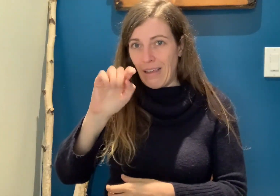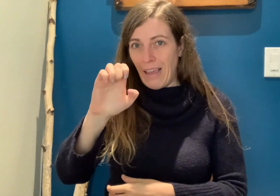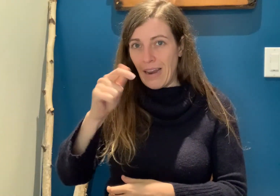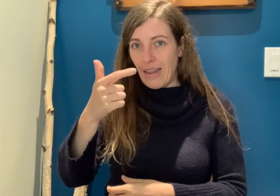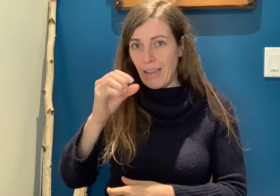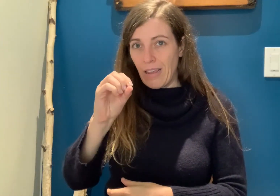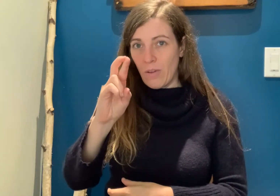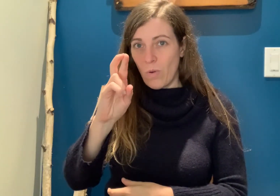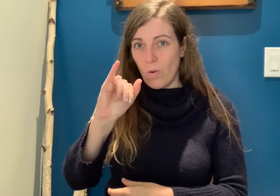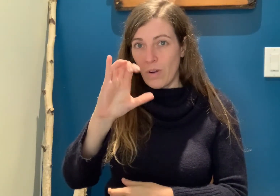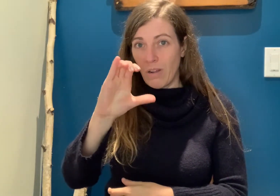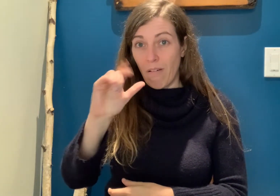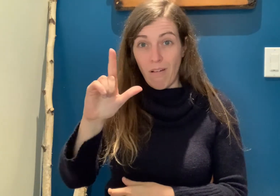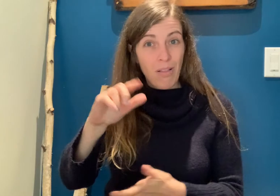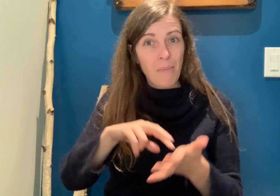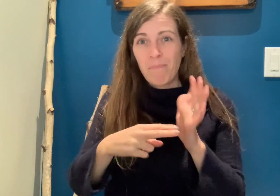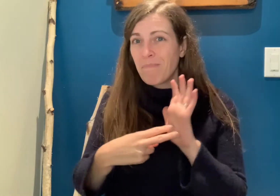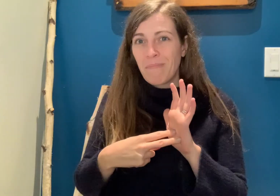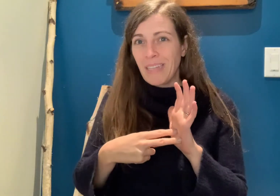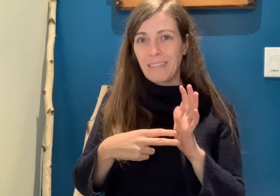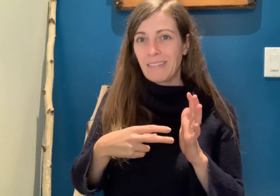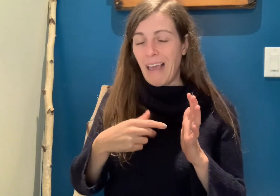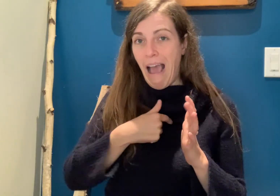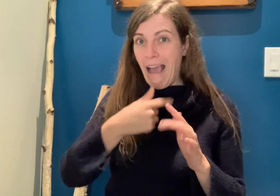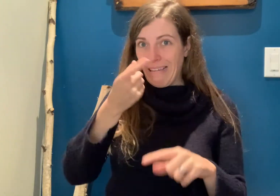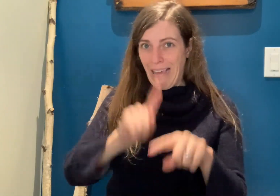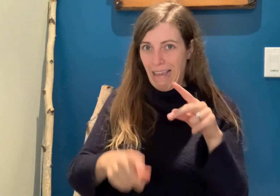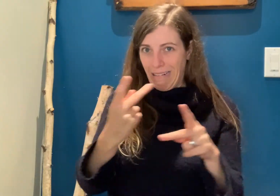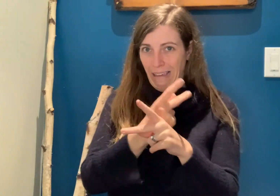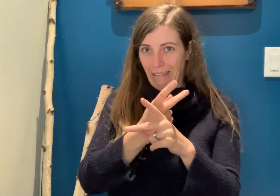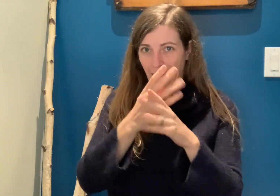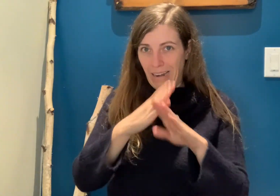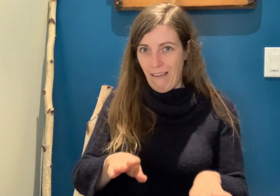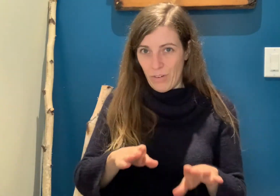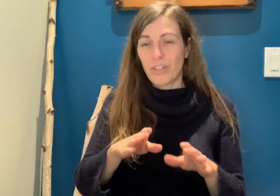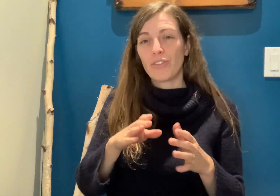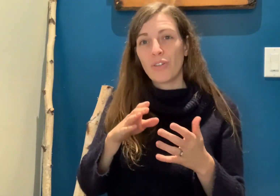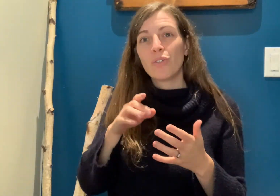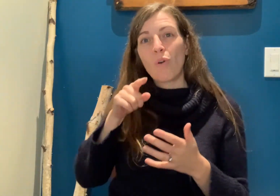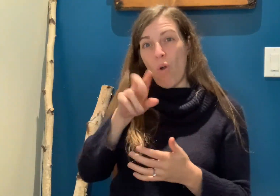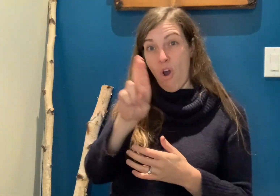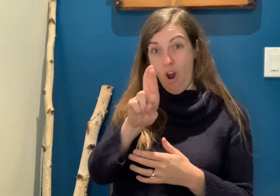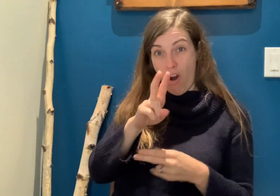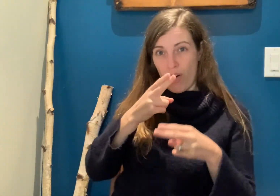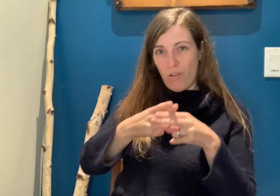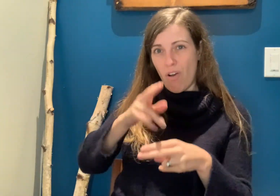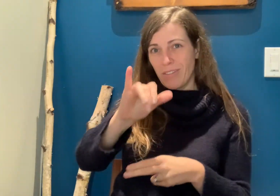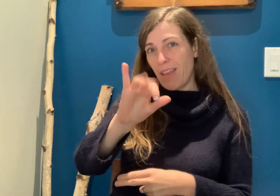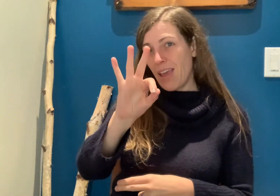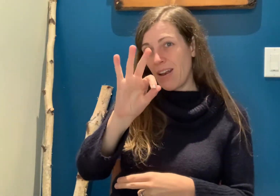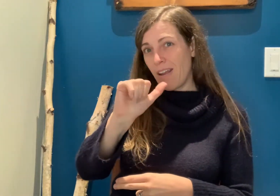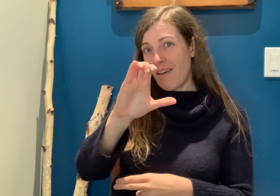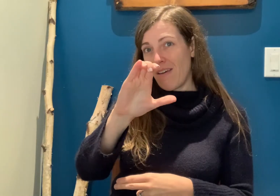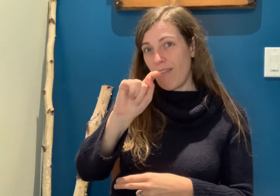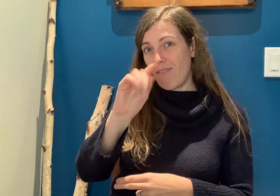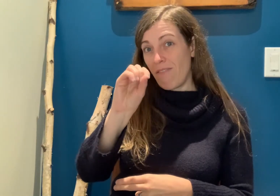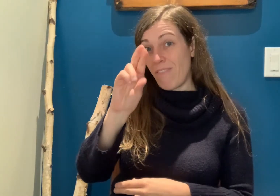versus a mainstream school, and that's not a number. That's categories. It's a categorical variable, and R calls